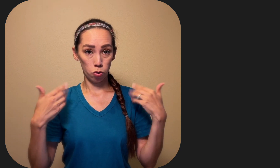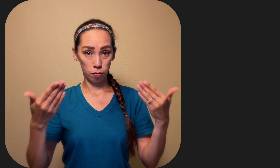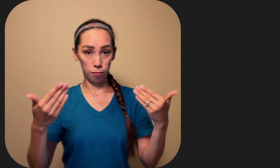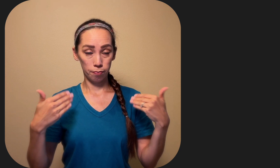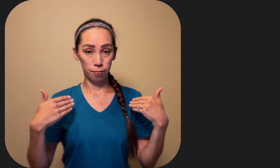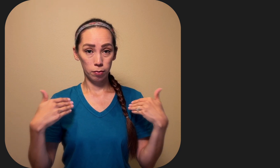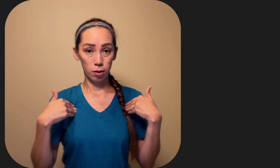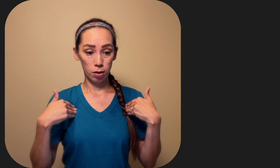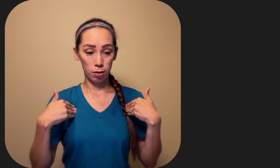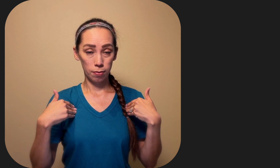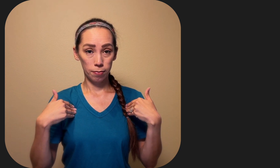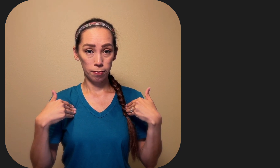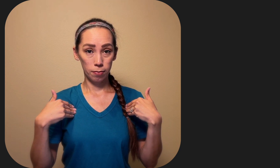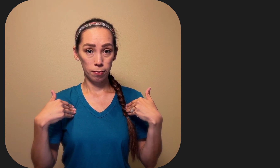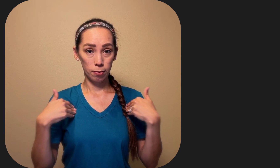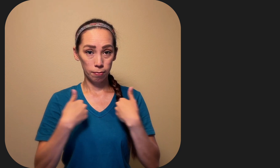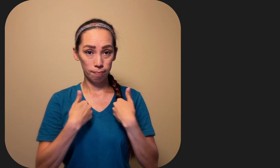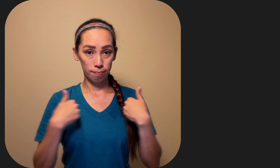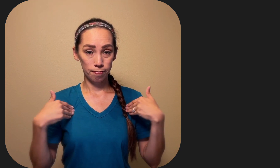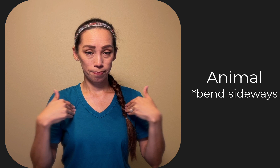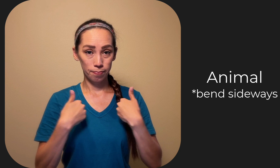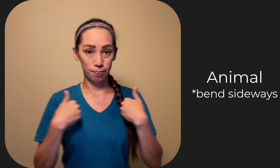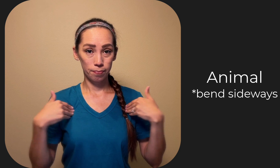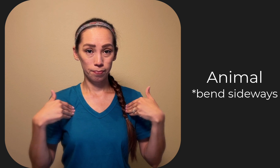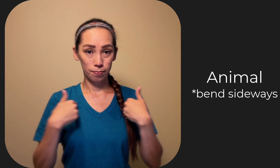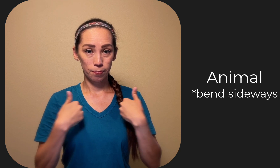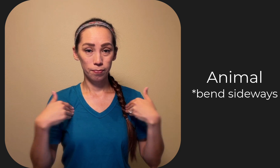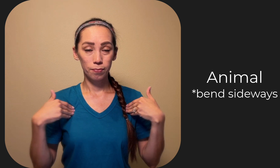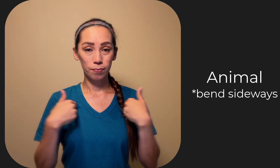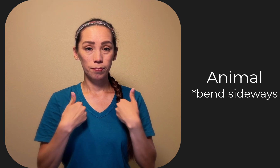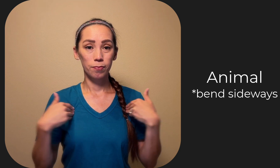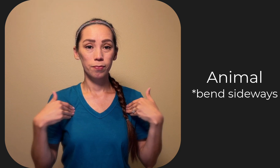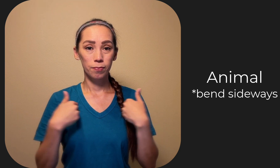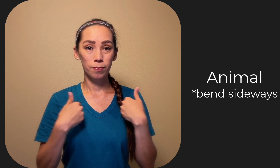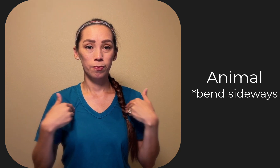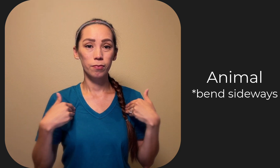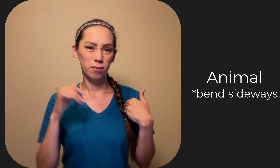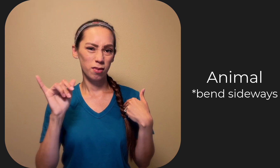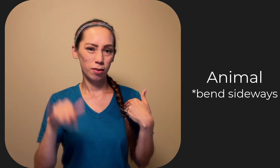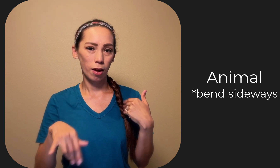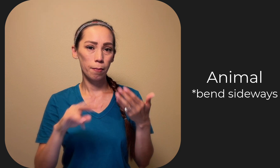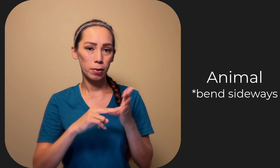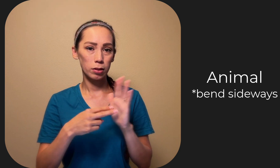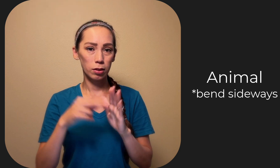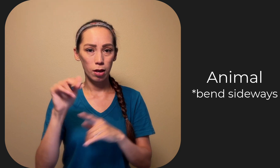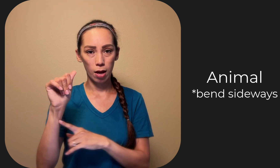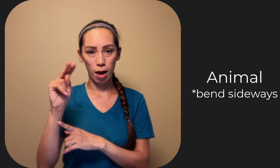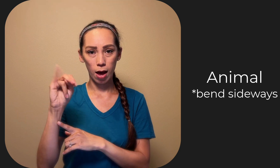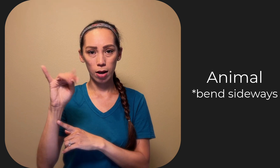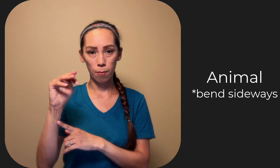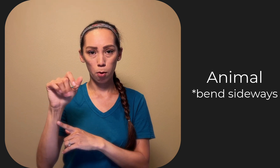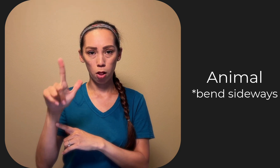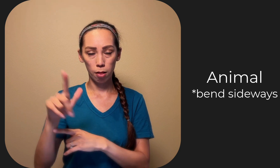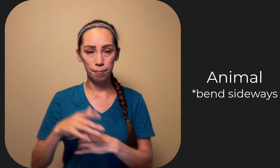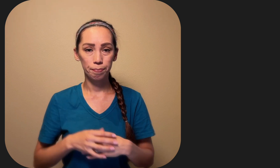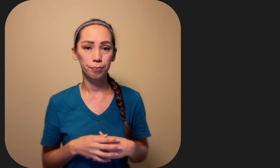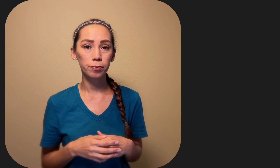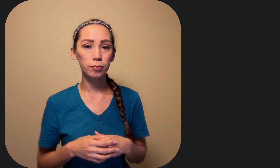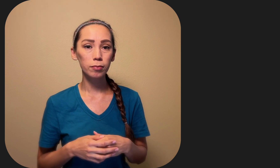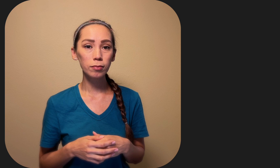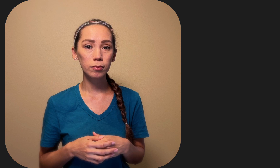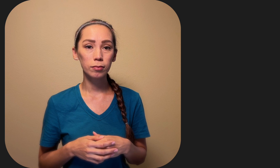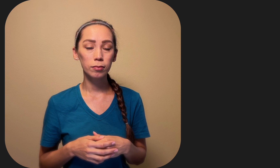shoulder with both hands and make sure that you go sideways, in, out kind of motion like this. Animal.